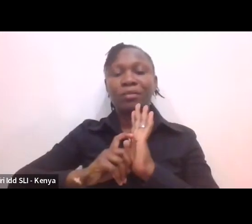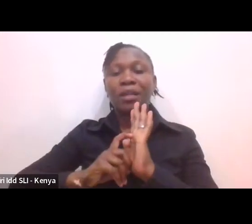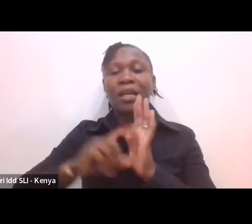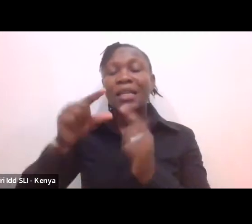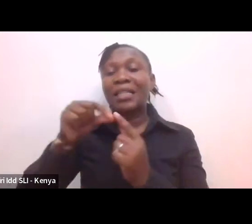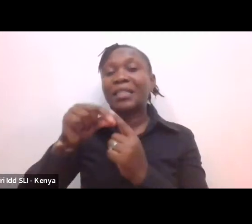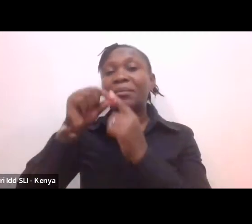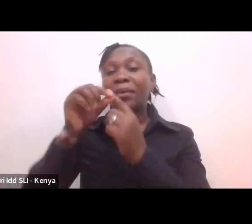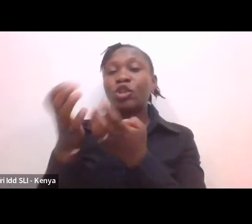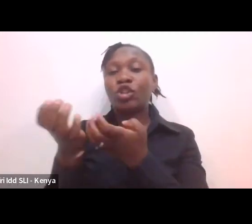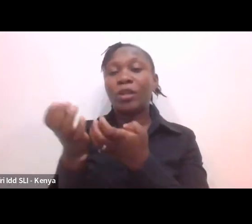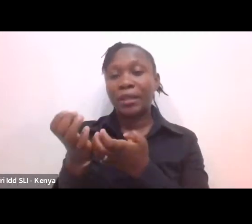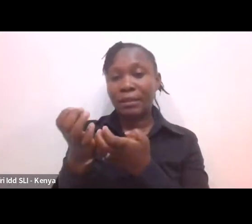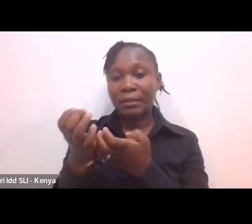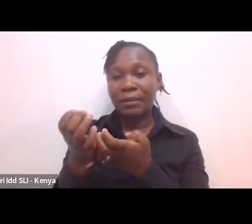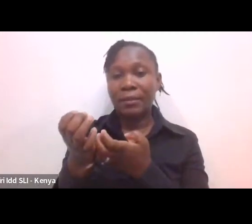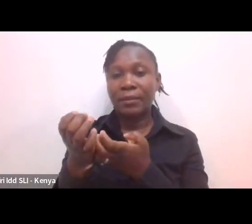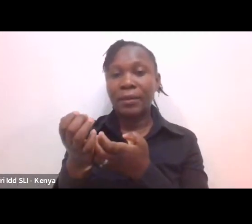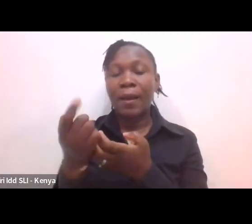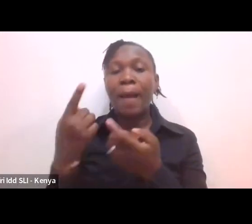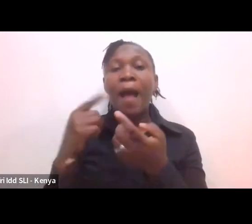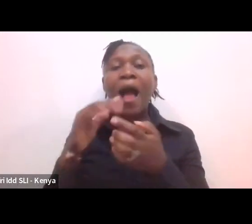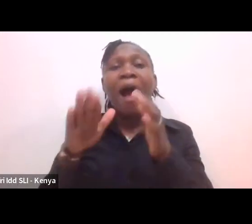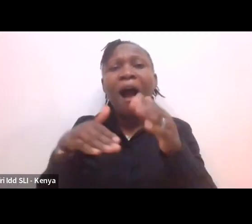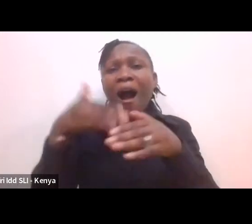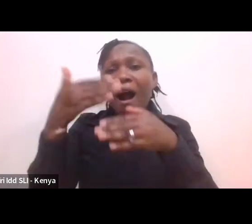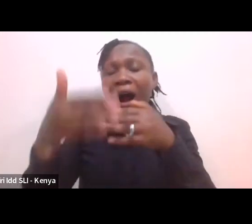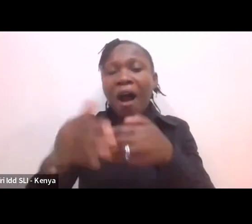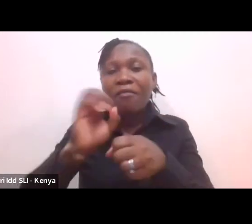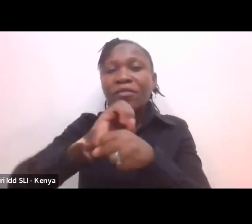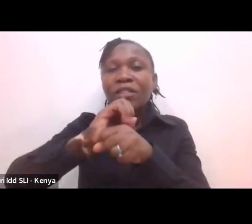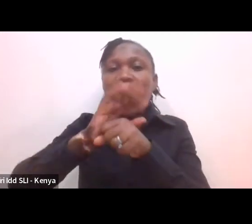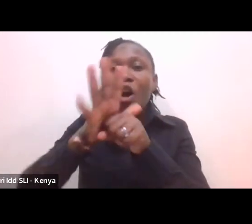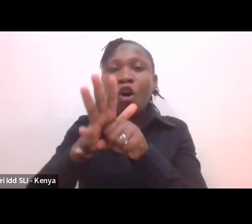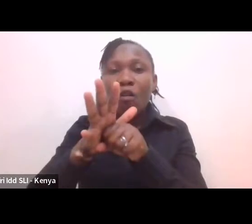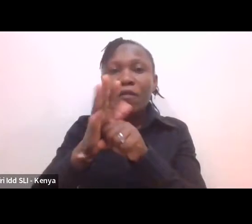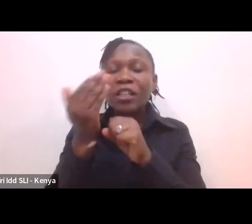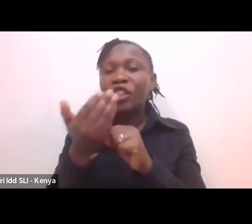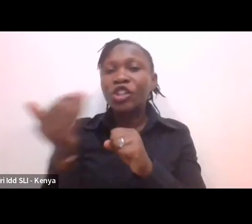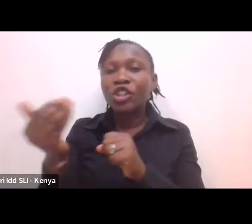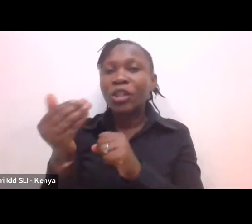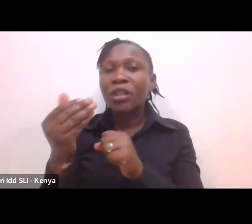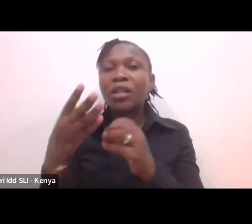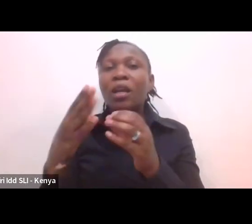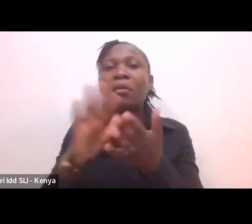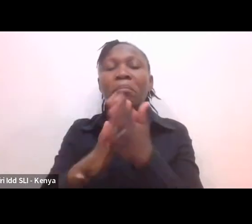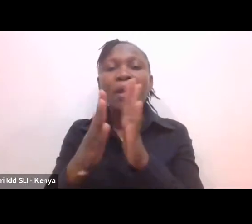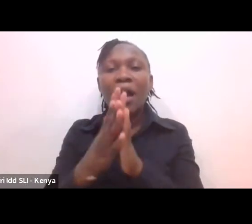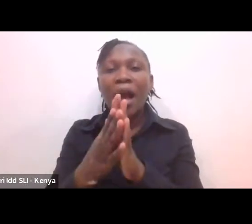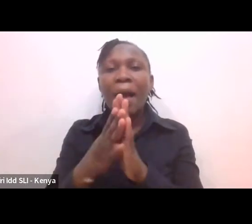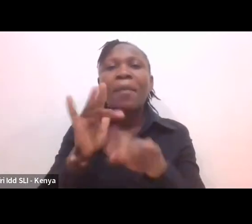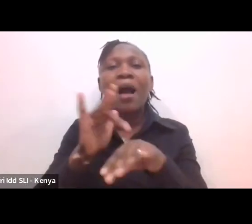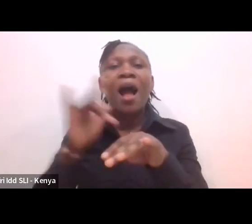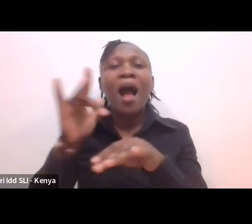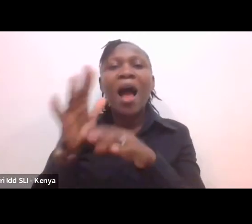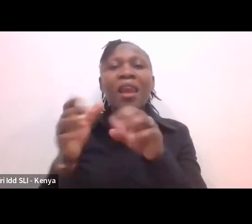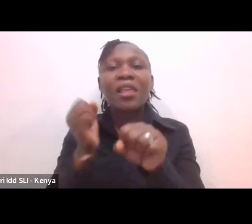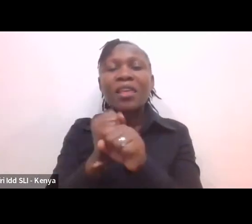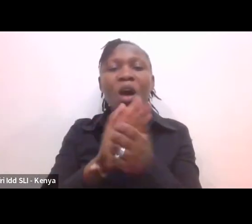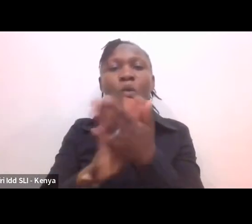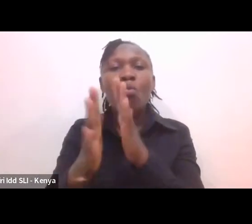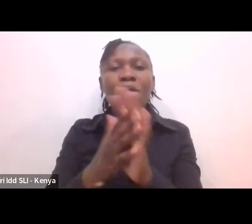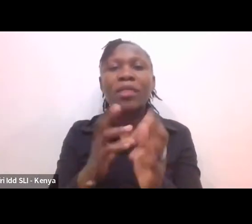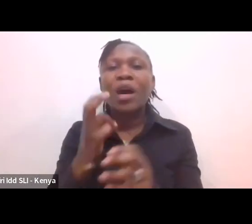Post-COVID, more children are reaching early years without the expected level of speech,